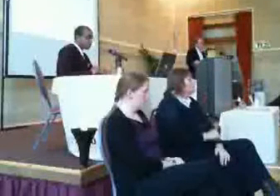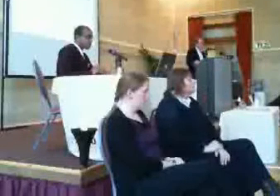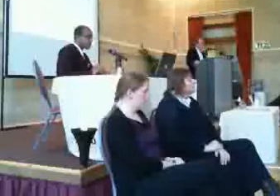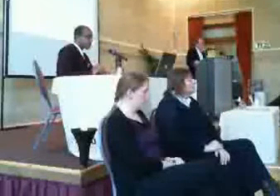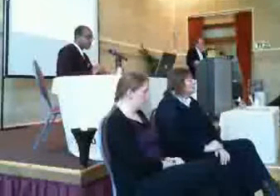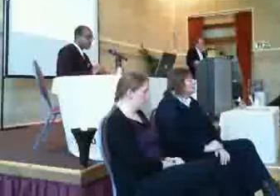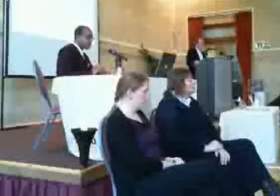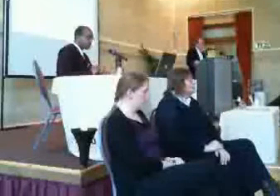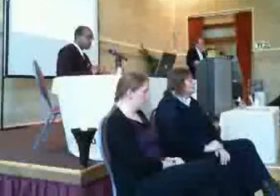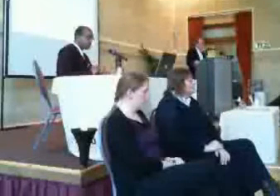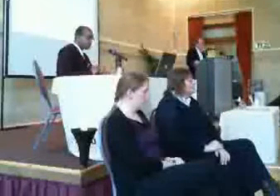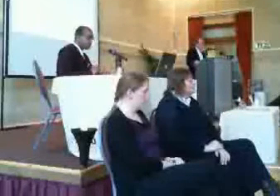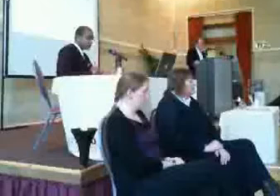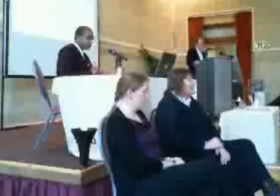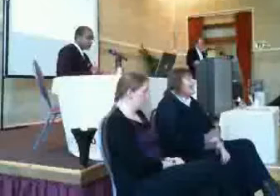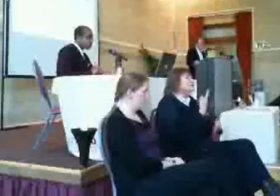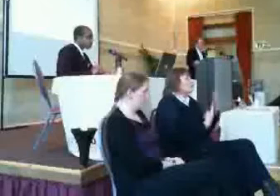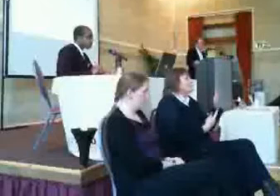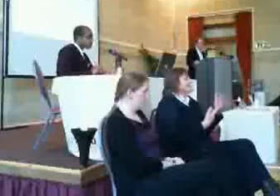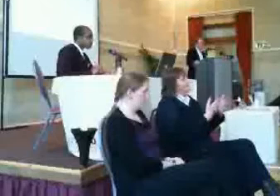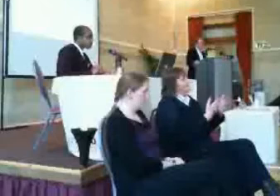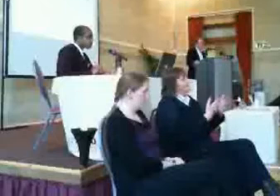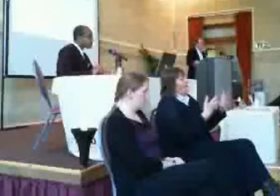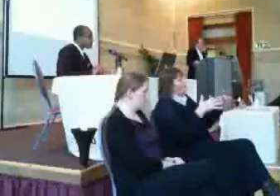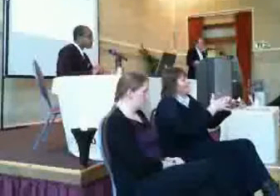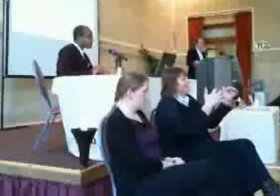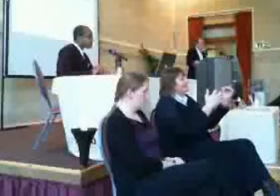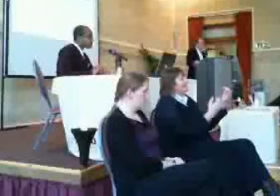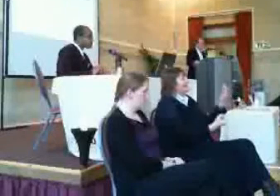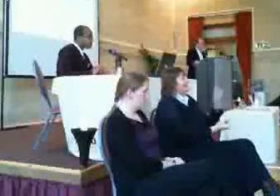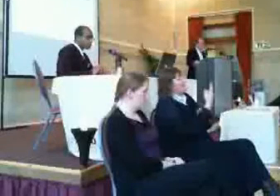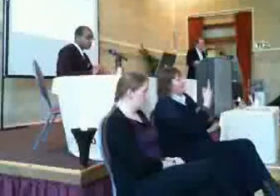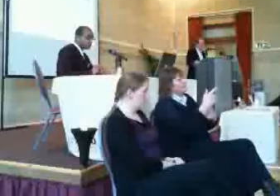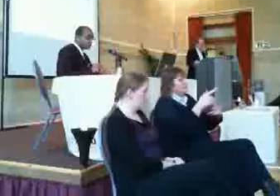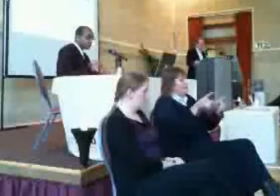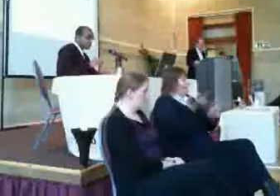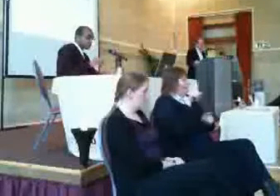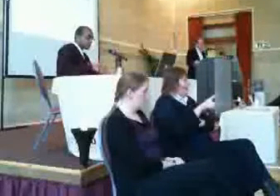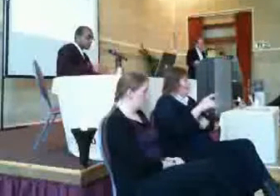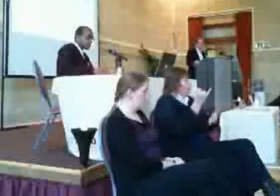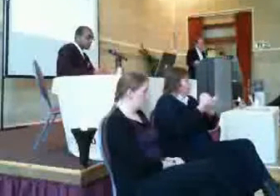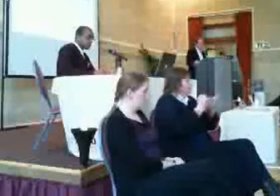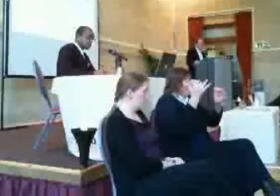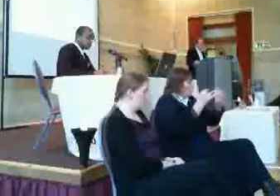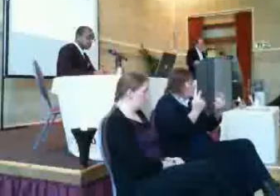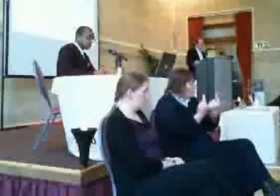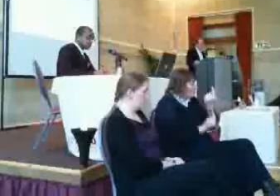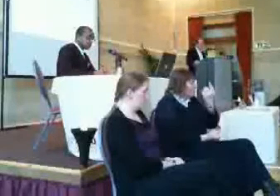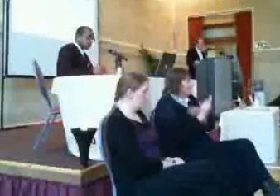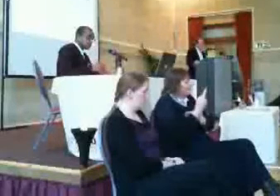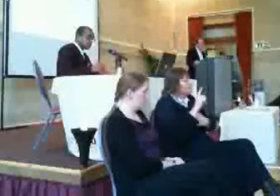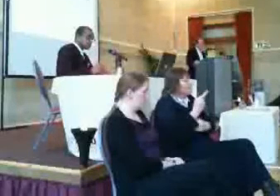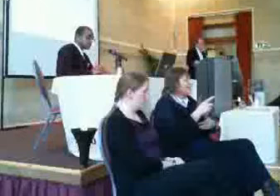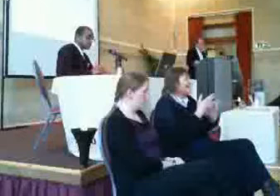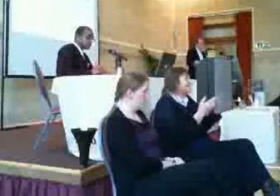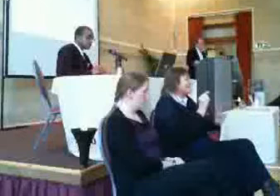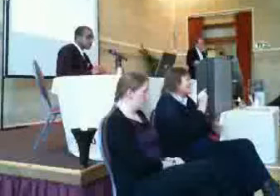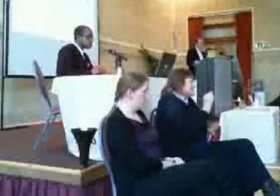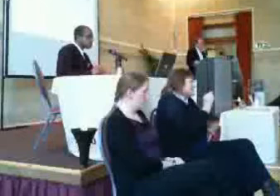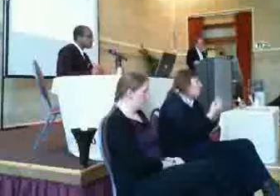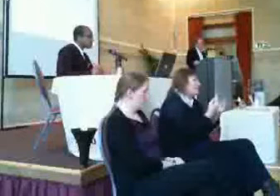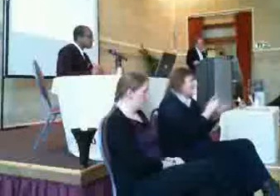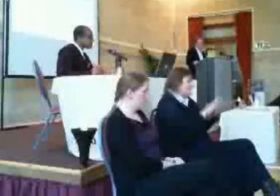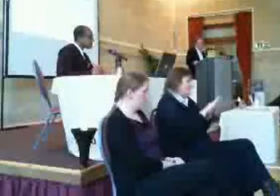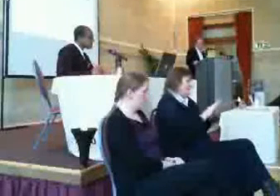It's also about those small events that marginalise people, that make people feel that they're alone, that